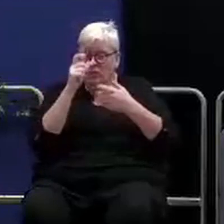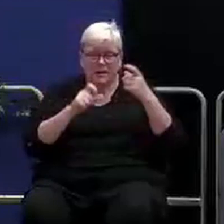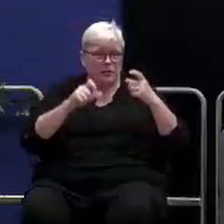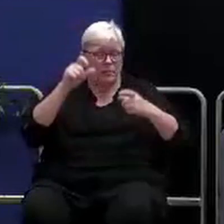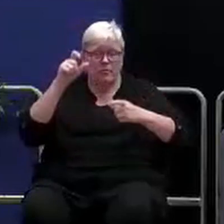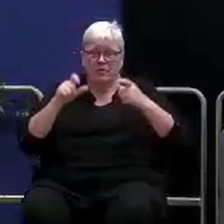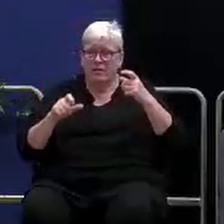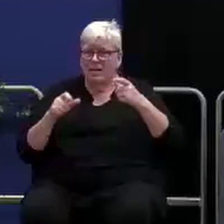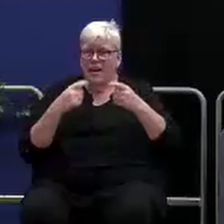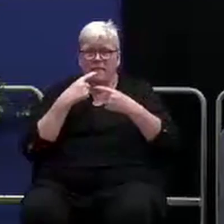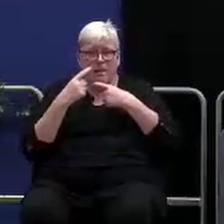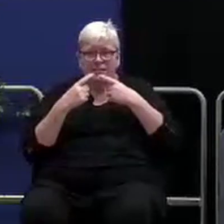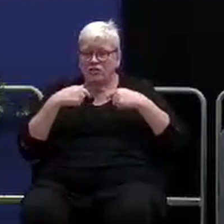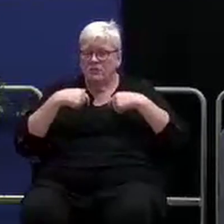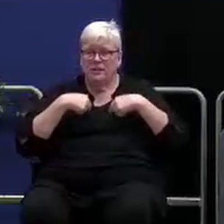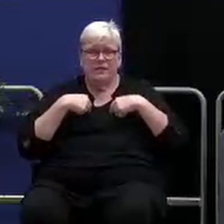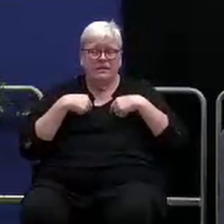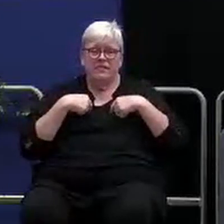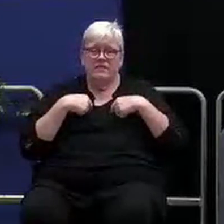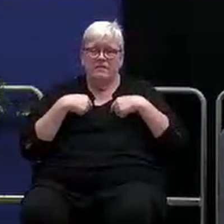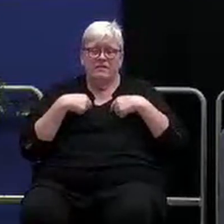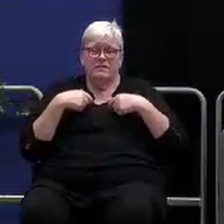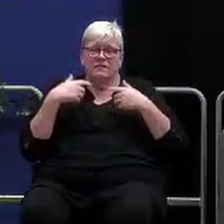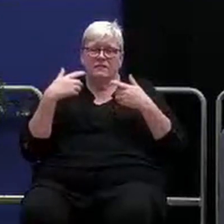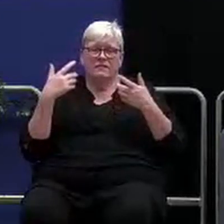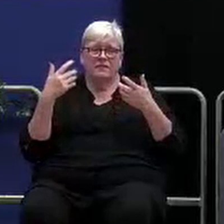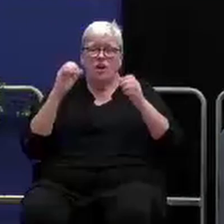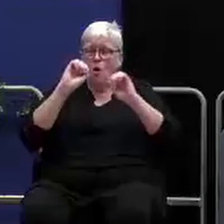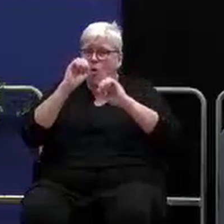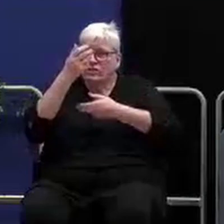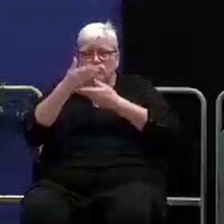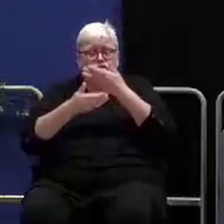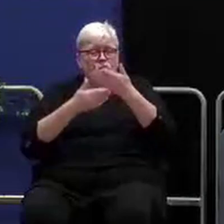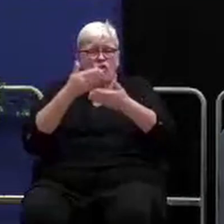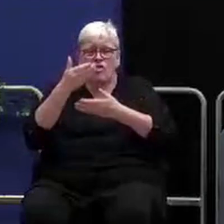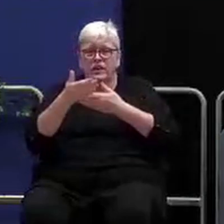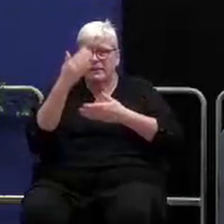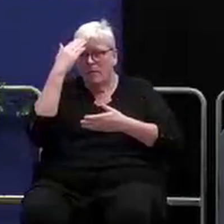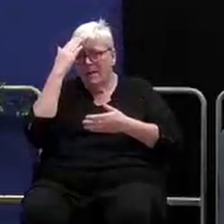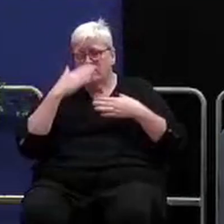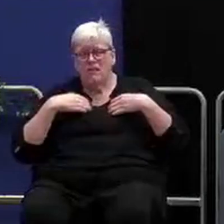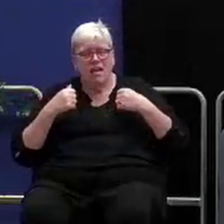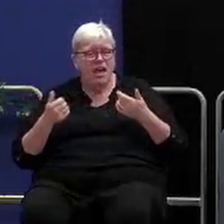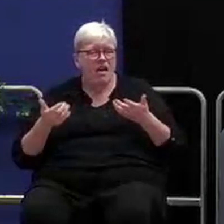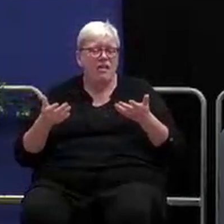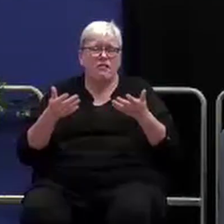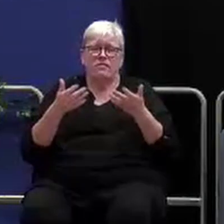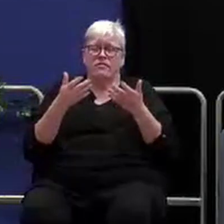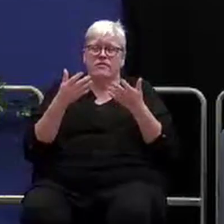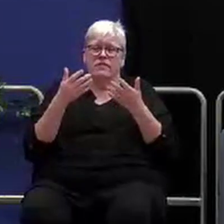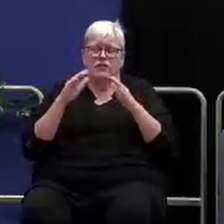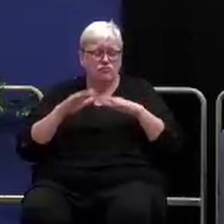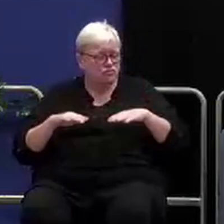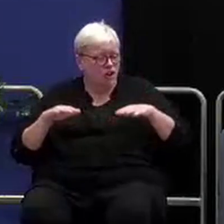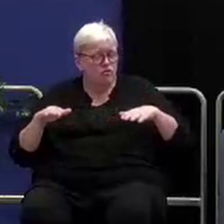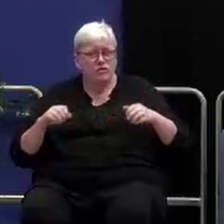have messaged me with their own stories of mental health or their children